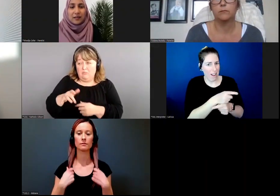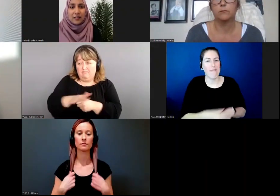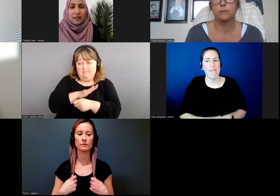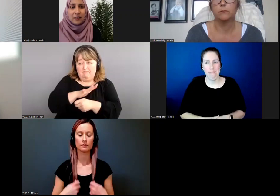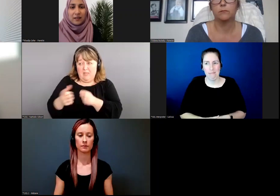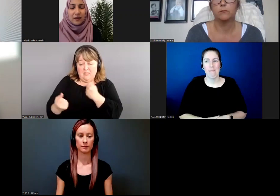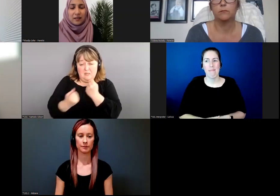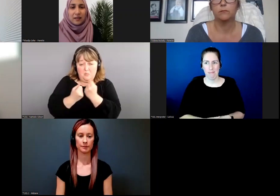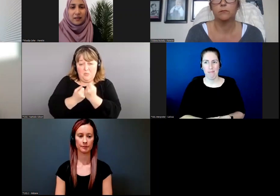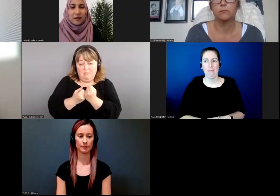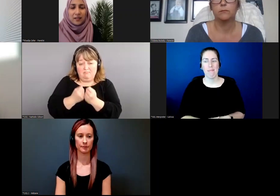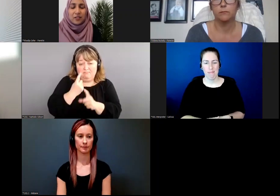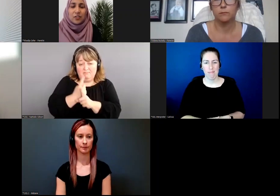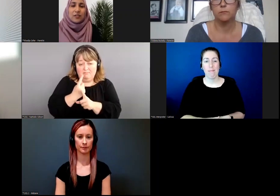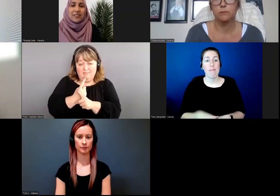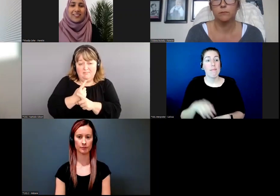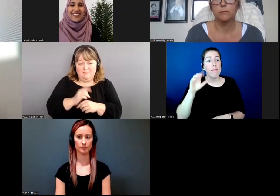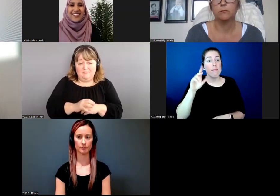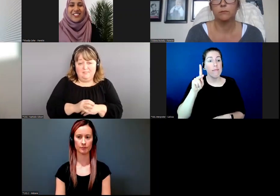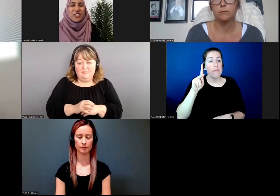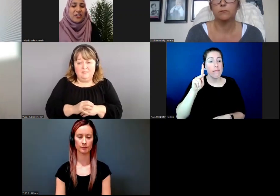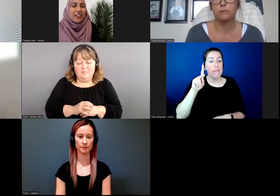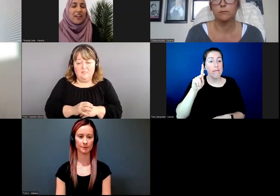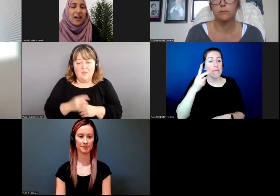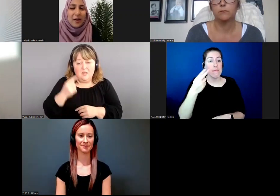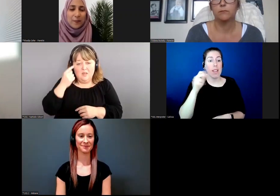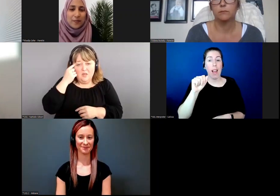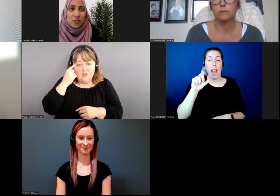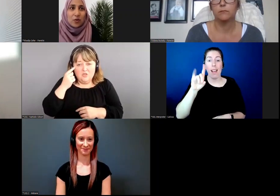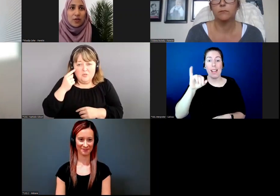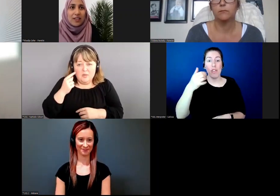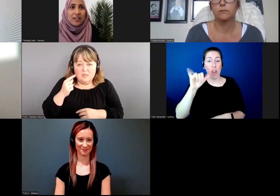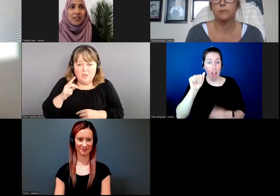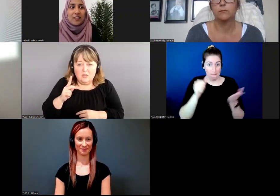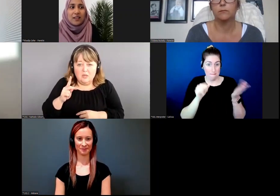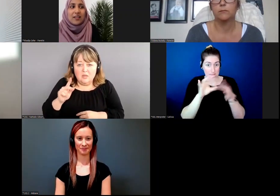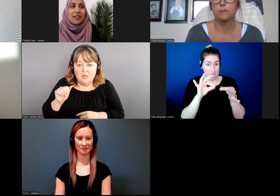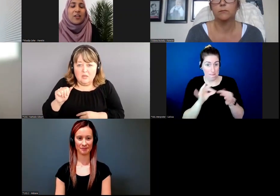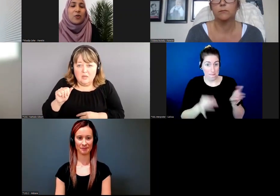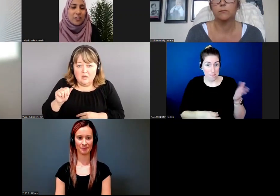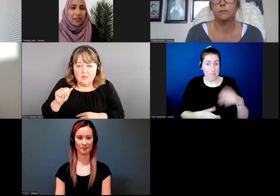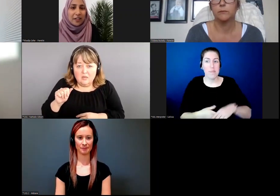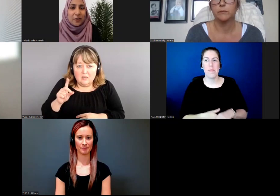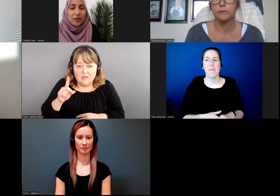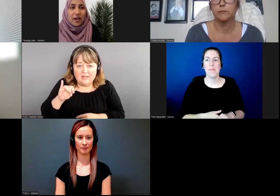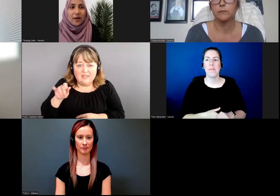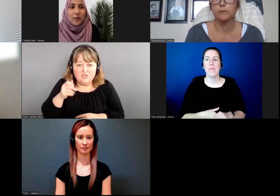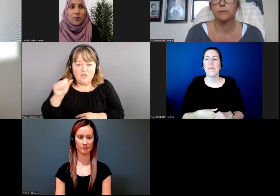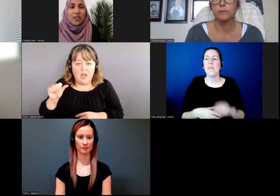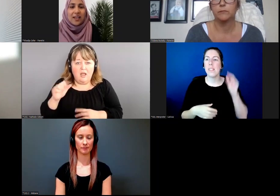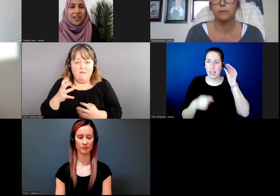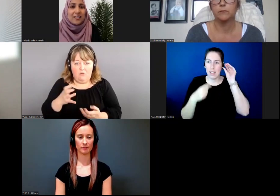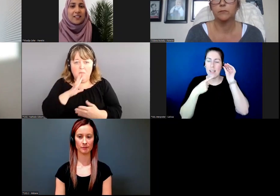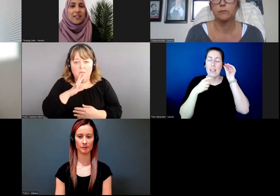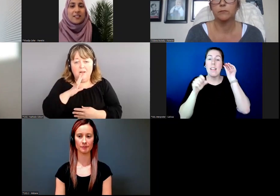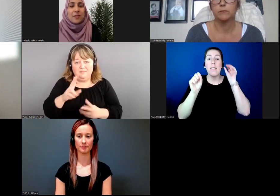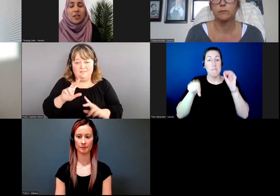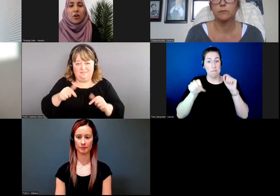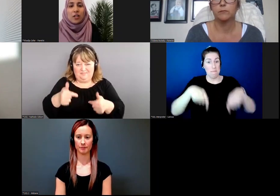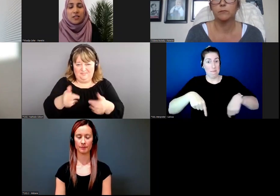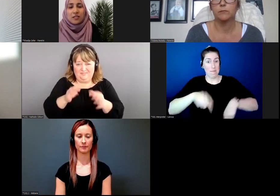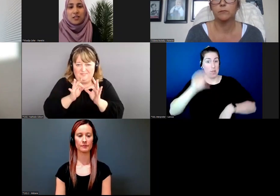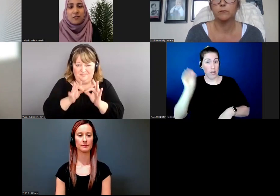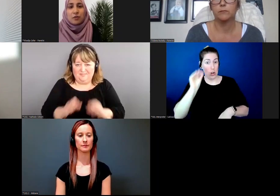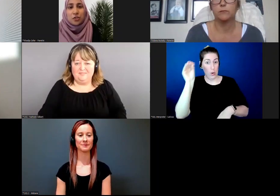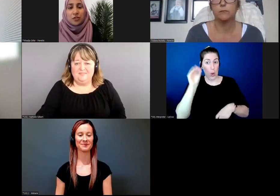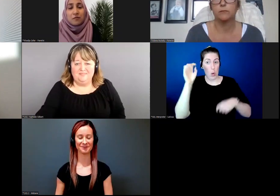I think Khadija was going to jump in here. Sure. So in Ontario, we get something